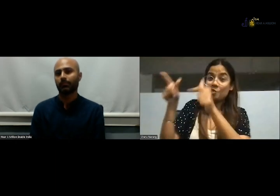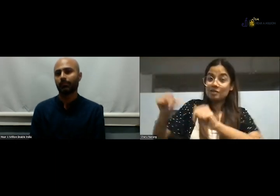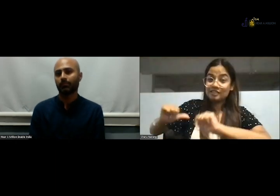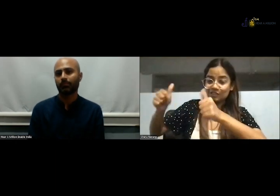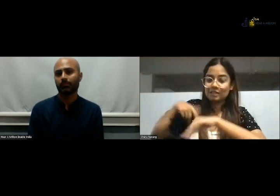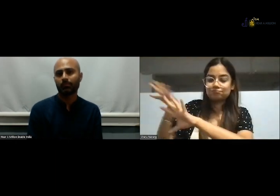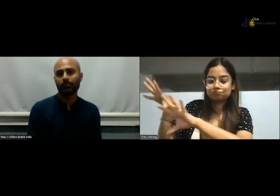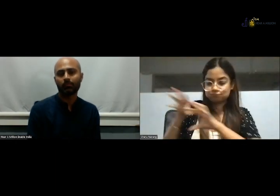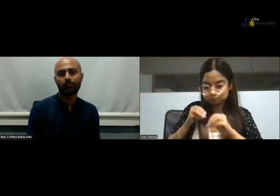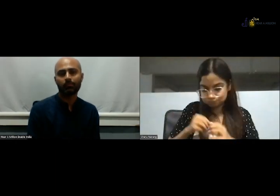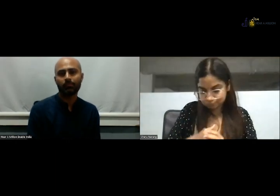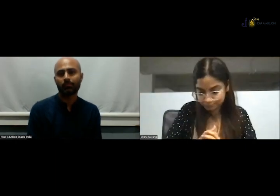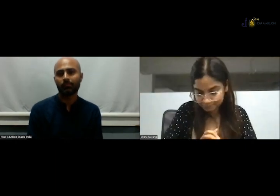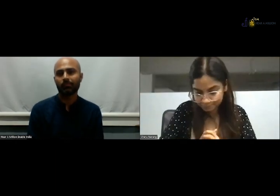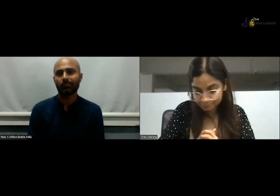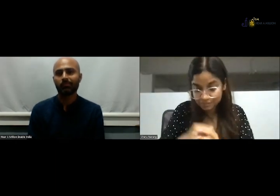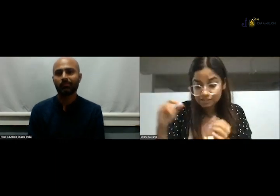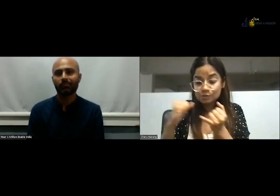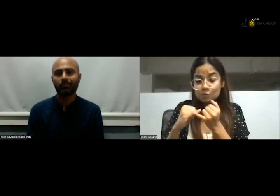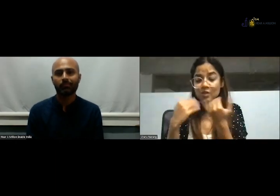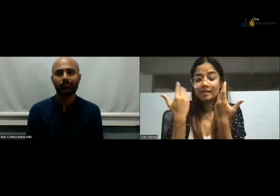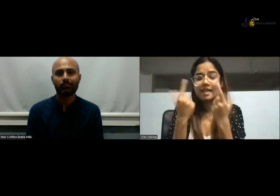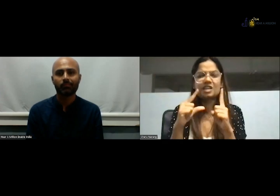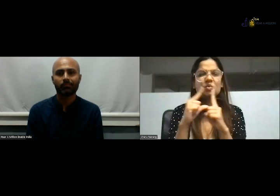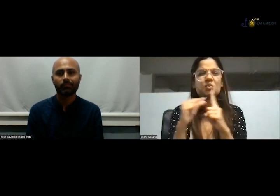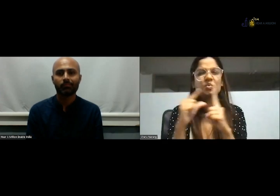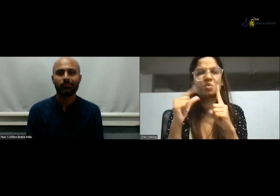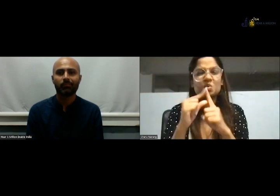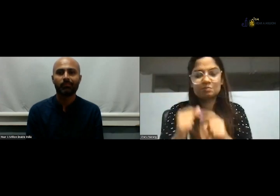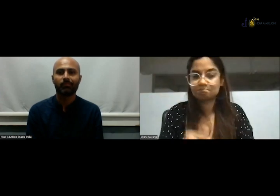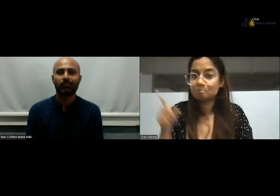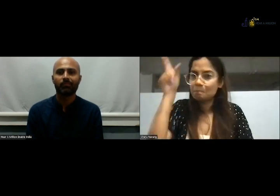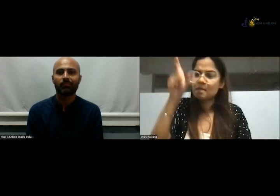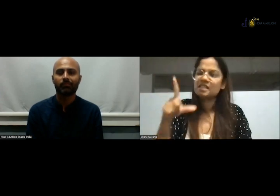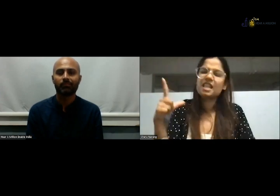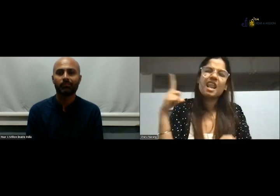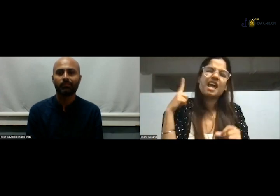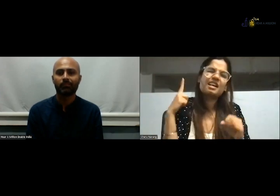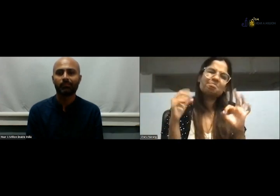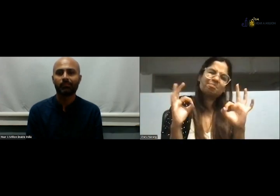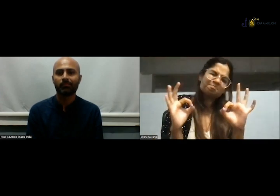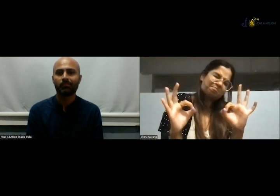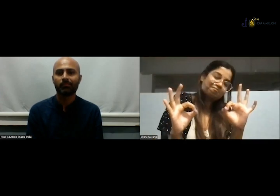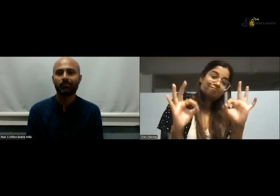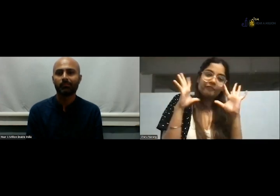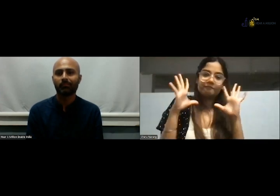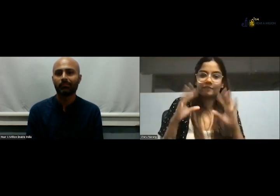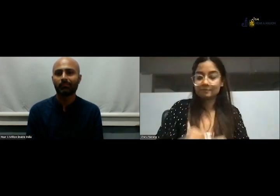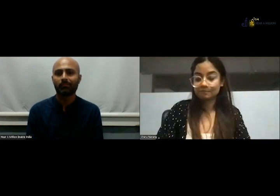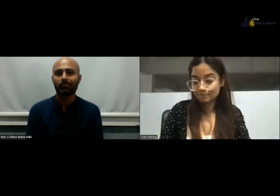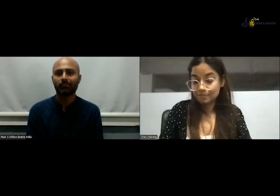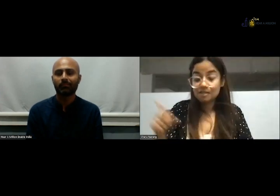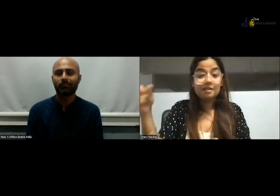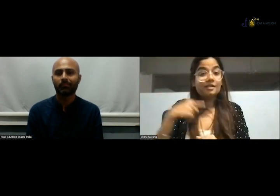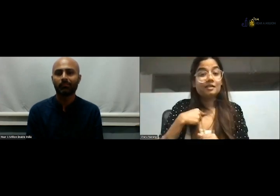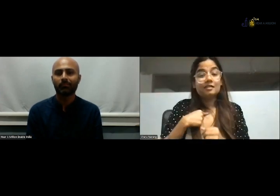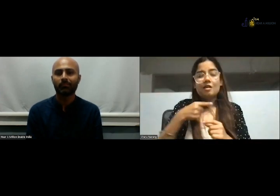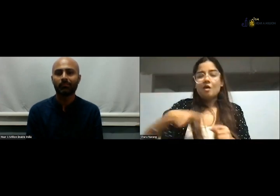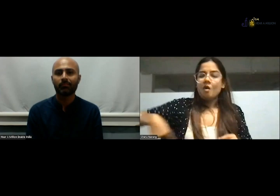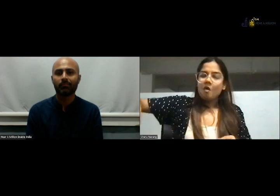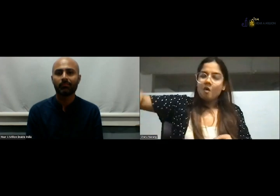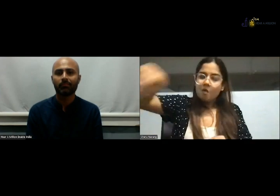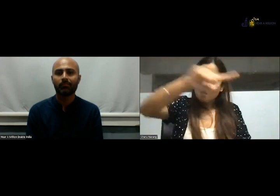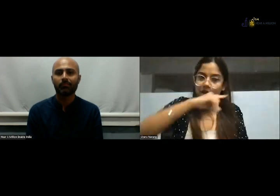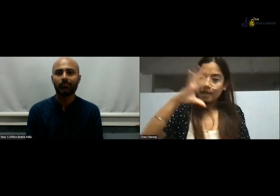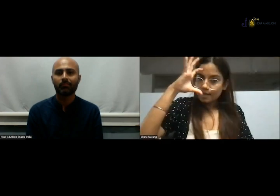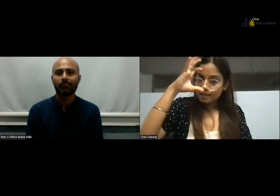Yes, I really truly want, to be like Sudamini Pete. She was truly a